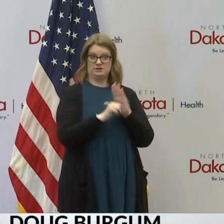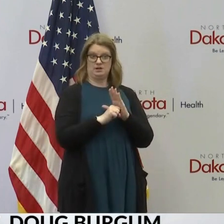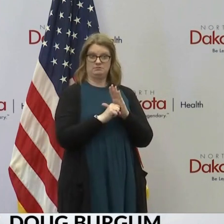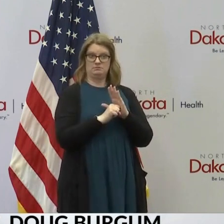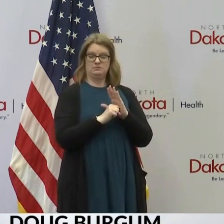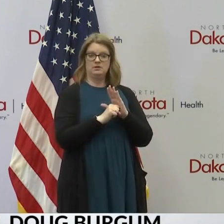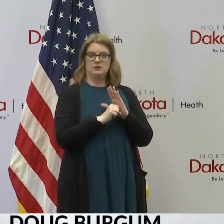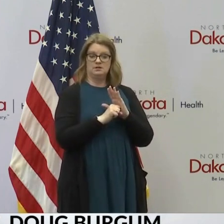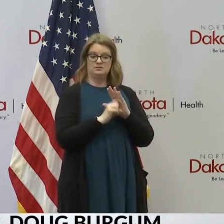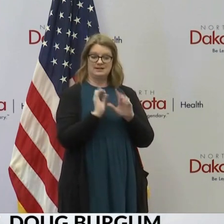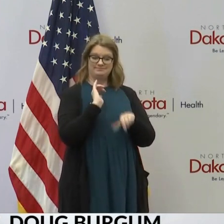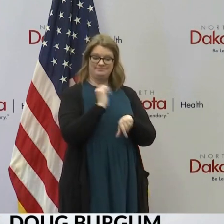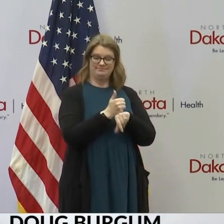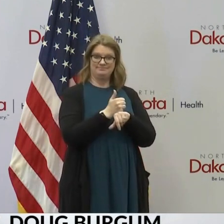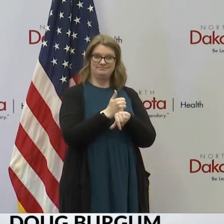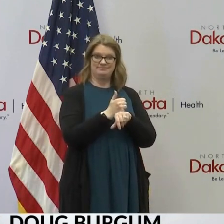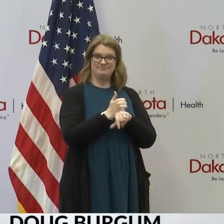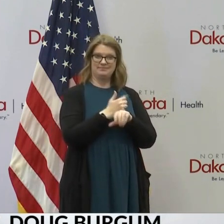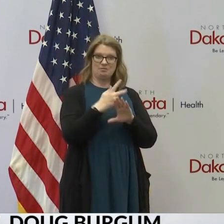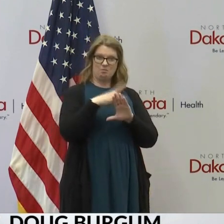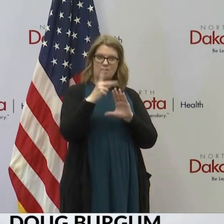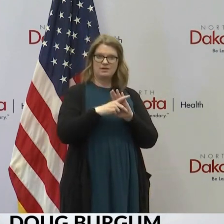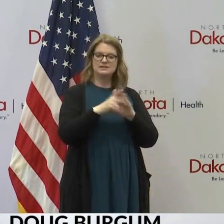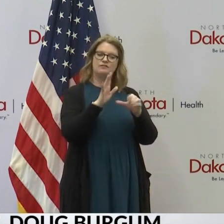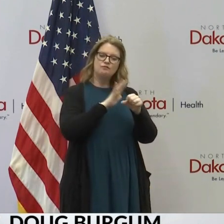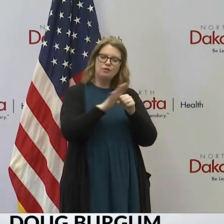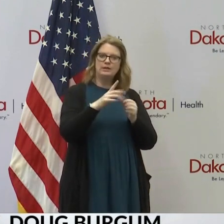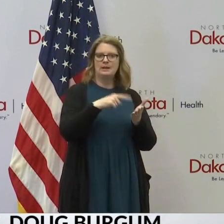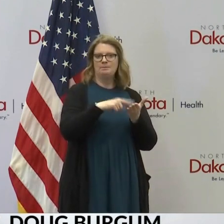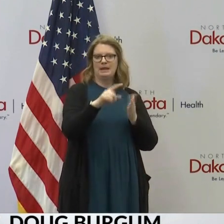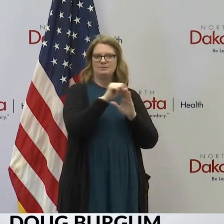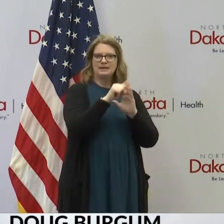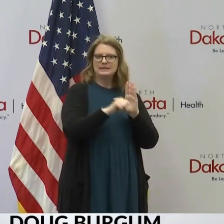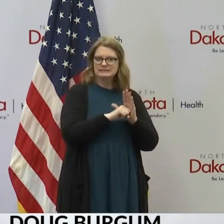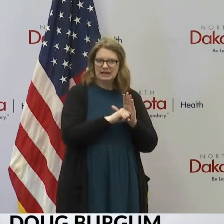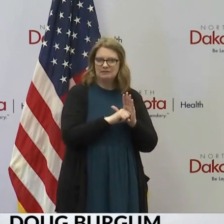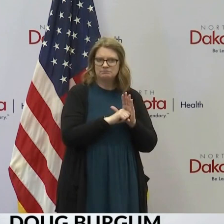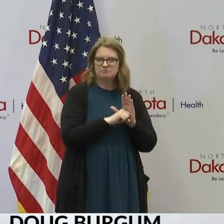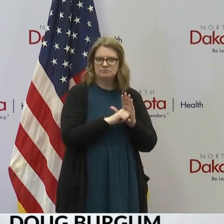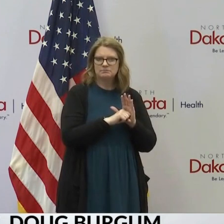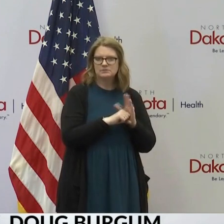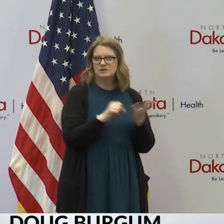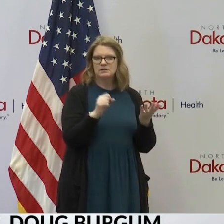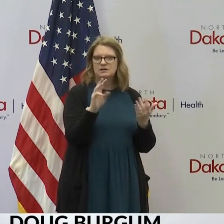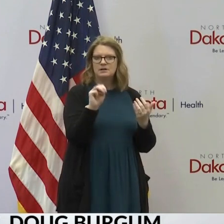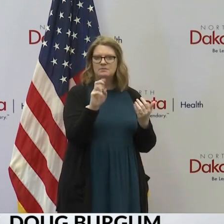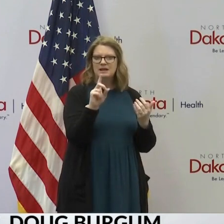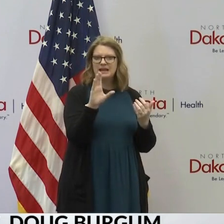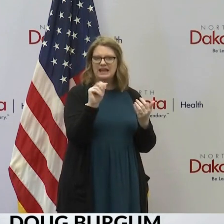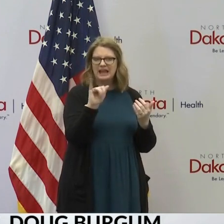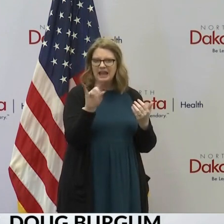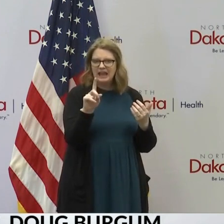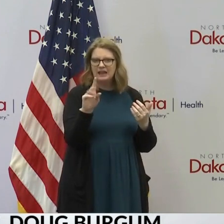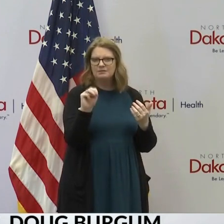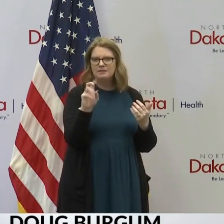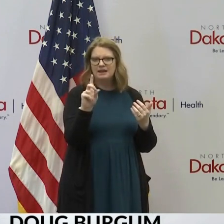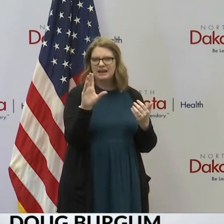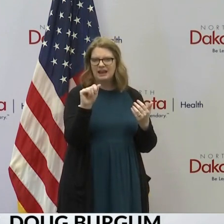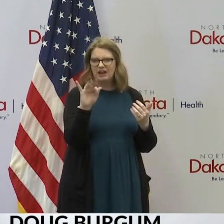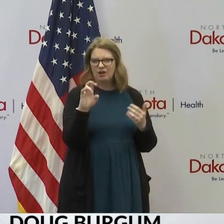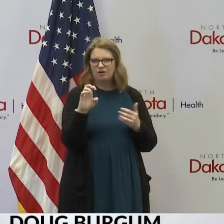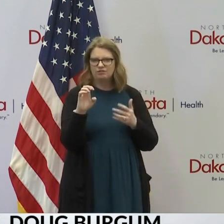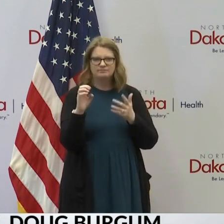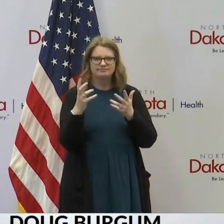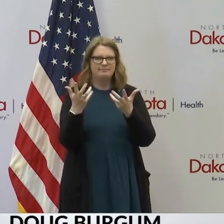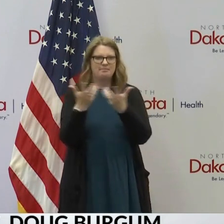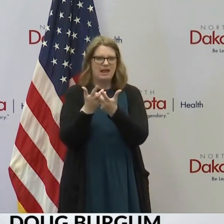a program that's fully paid by the state. So there's no Medicaid or Medicare match part of this. This is a